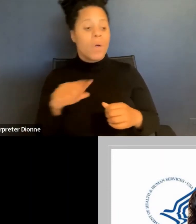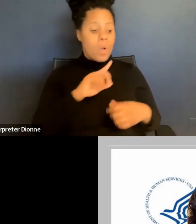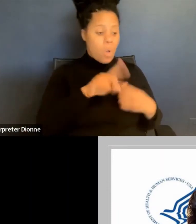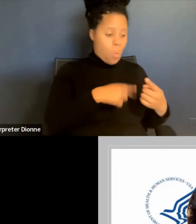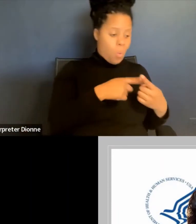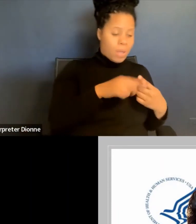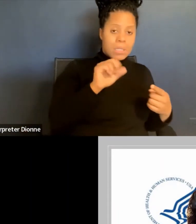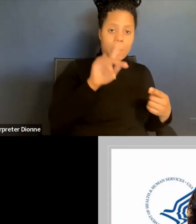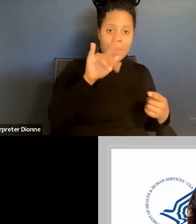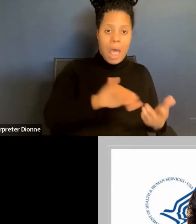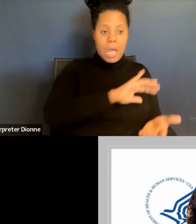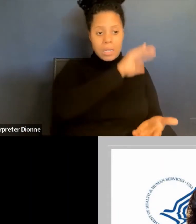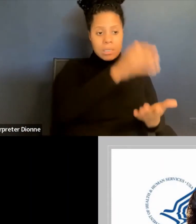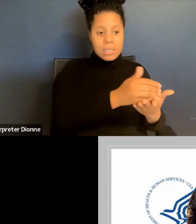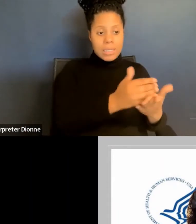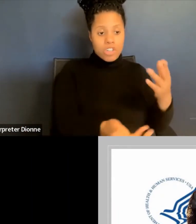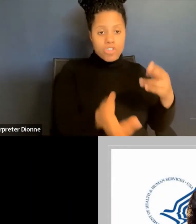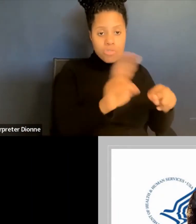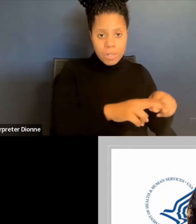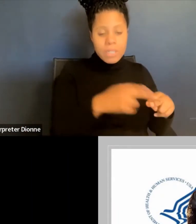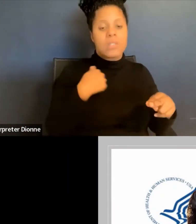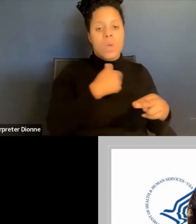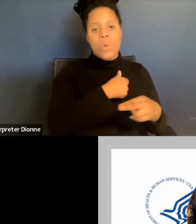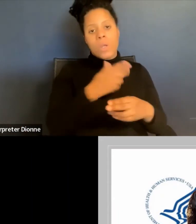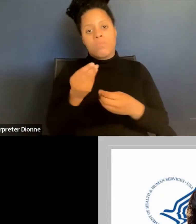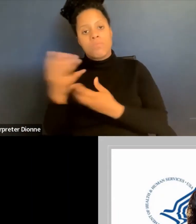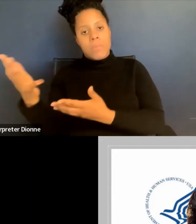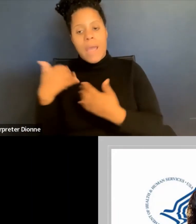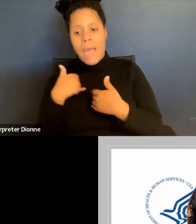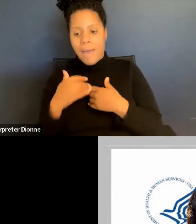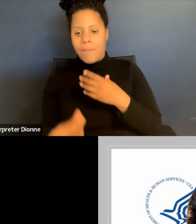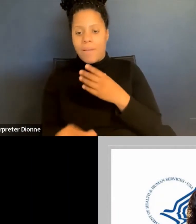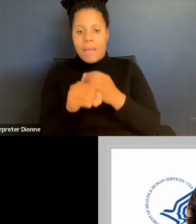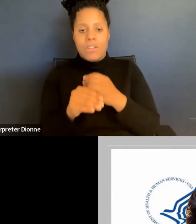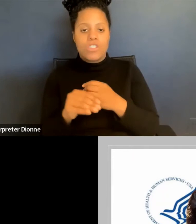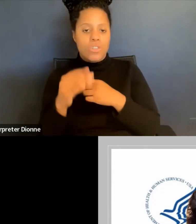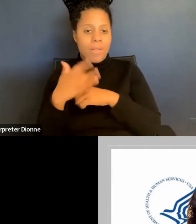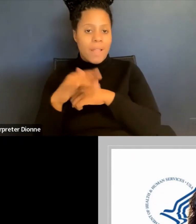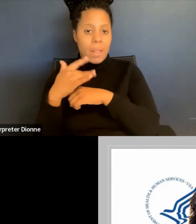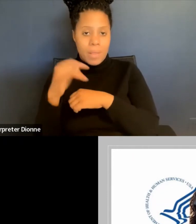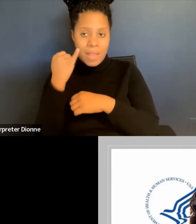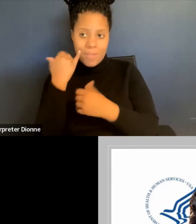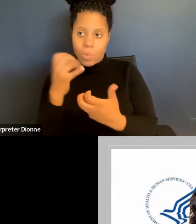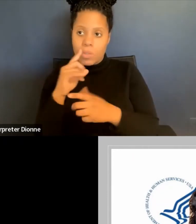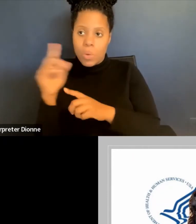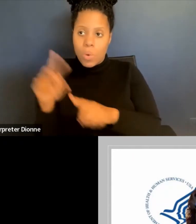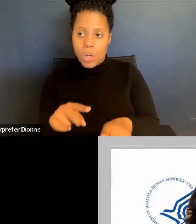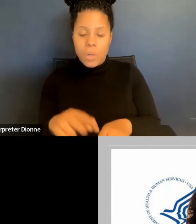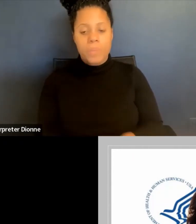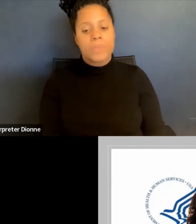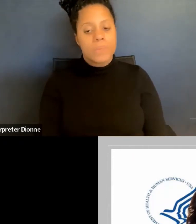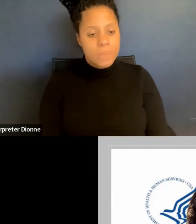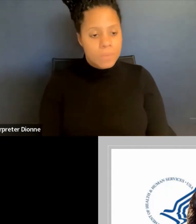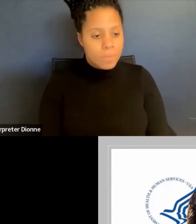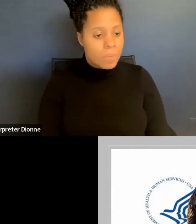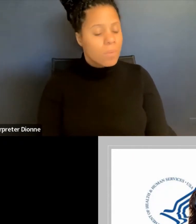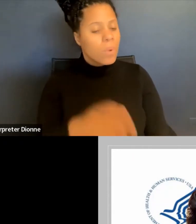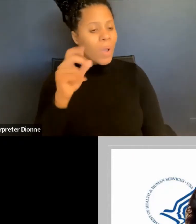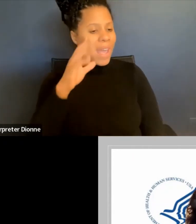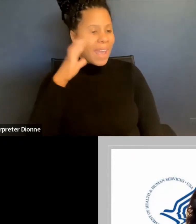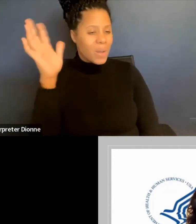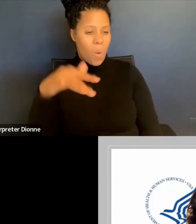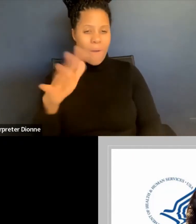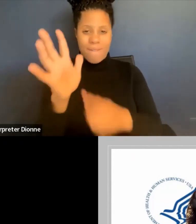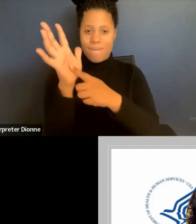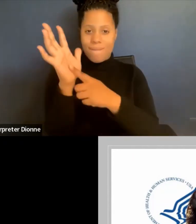additional amounts are available for ordering if they would like to. Okay, a couple more questions. I know we only have 5 more minutes,